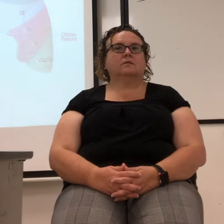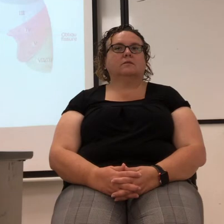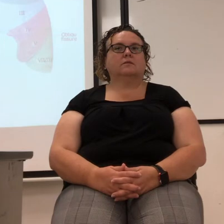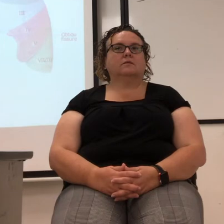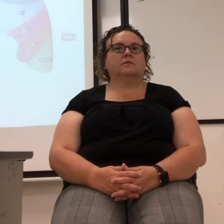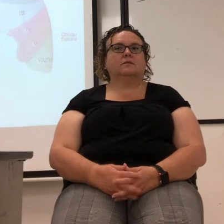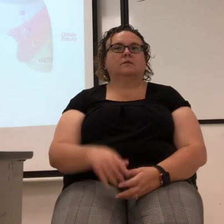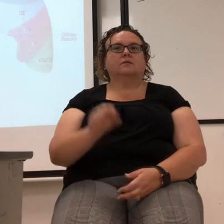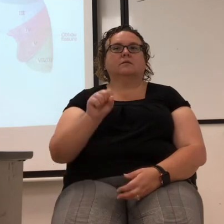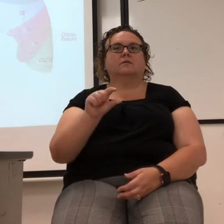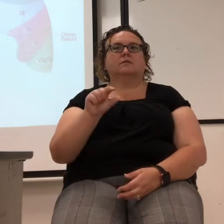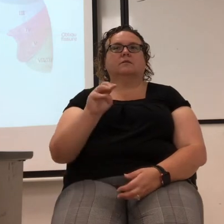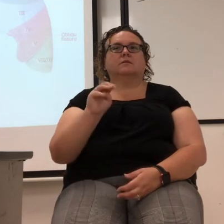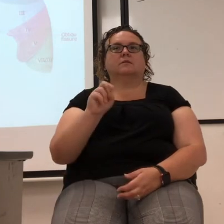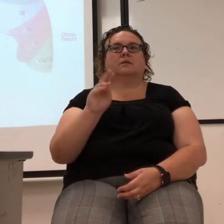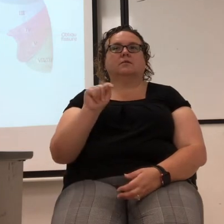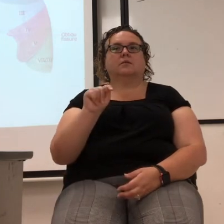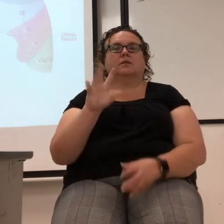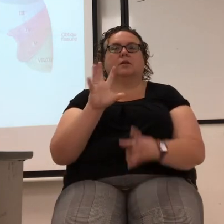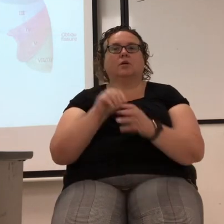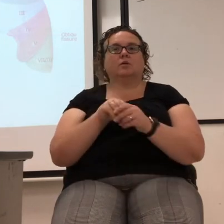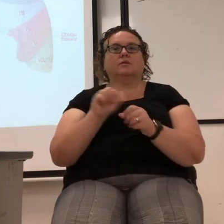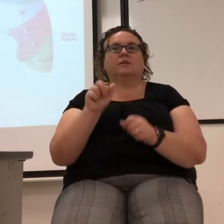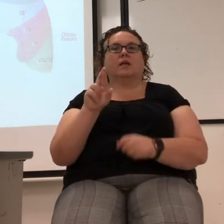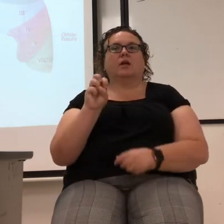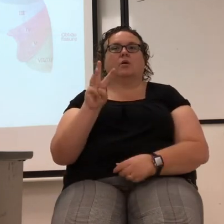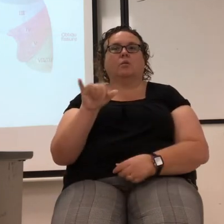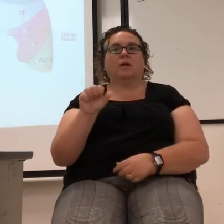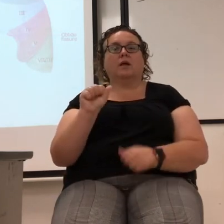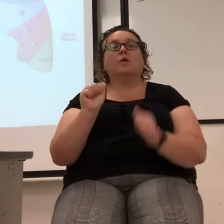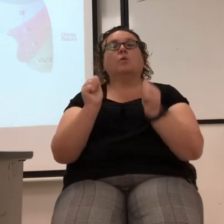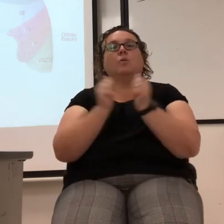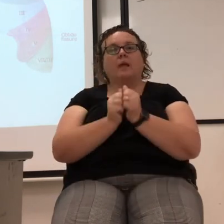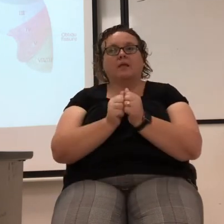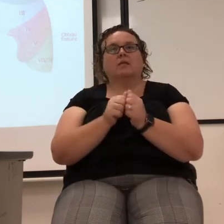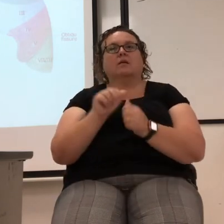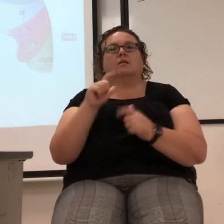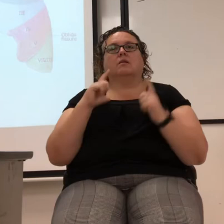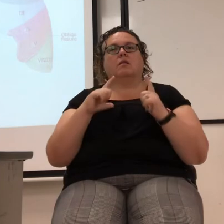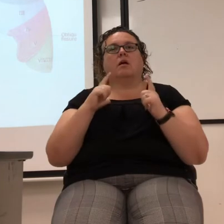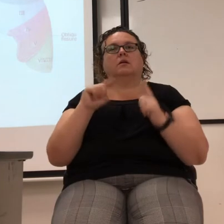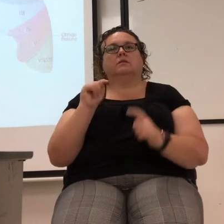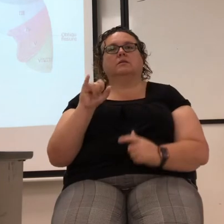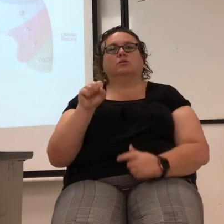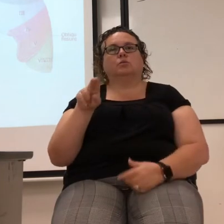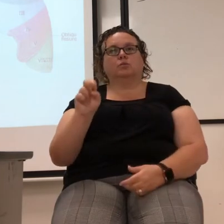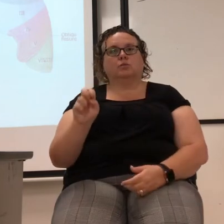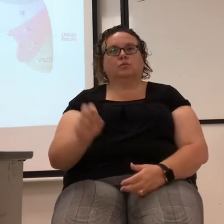segment includes the airway with the lung tissue, right? The segment of the lobe.